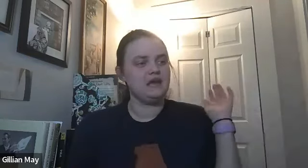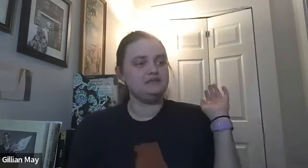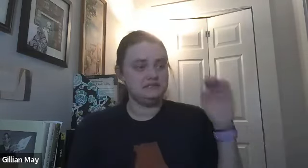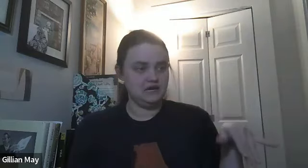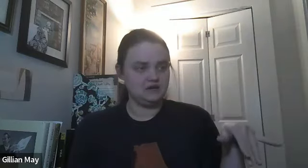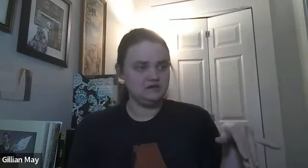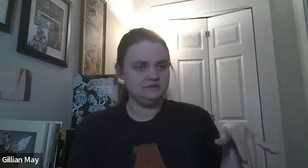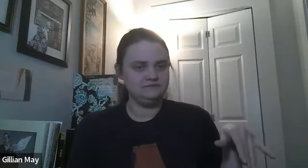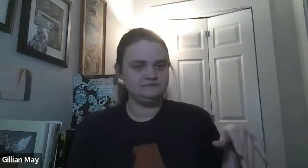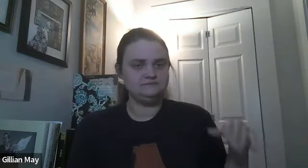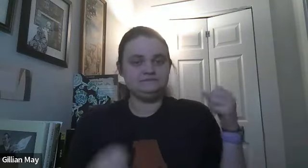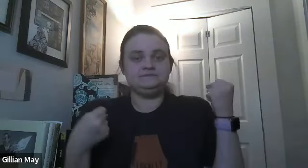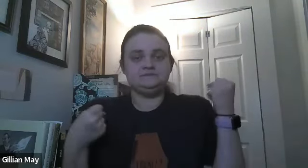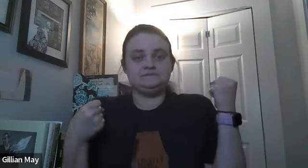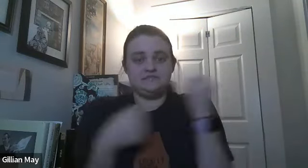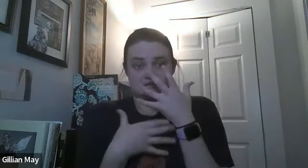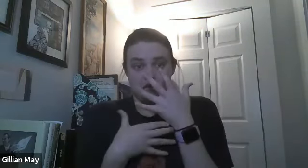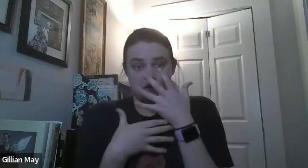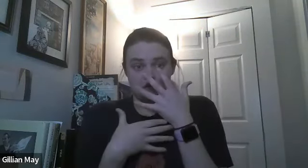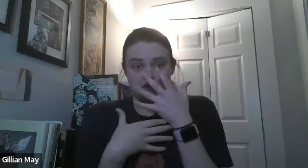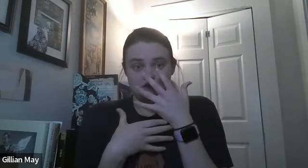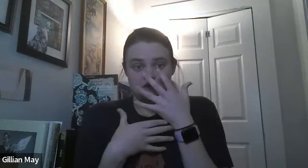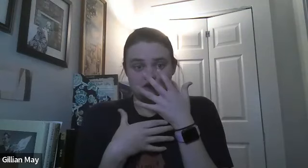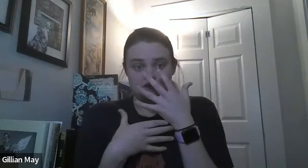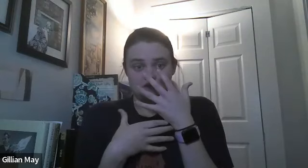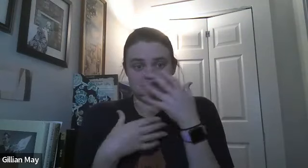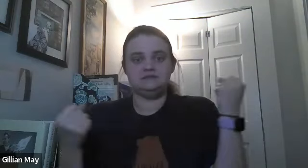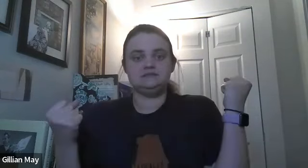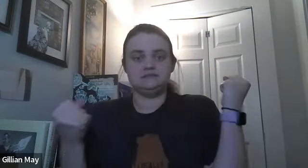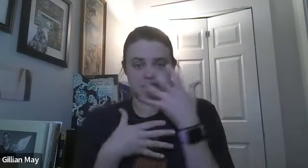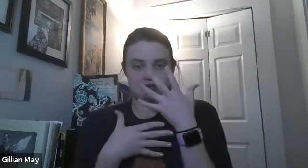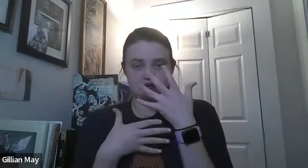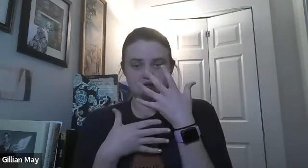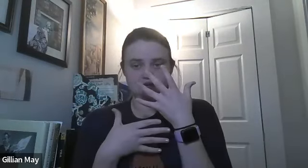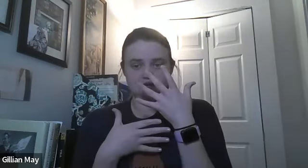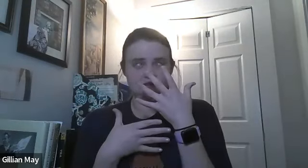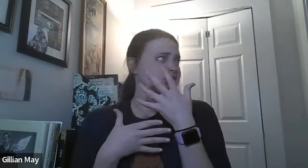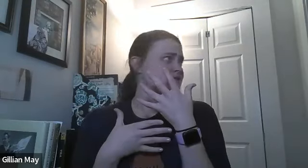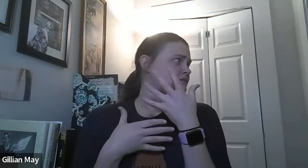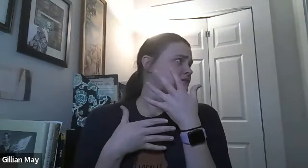had scared, scared, scared.